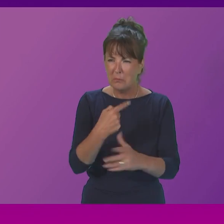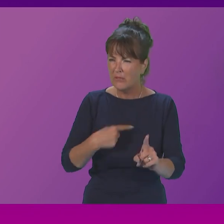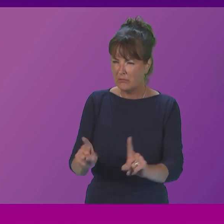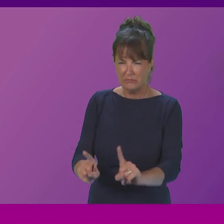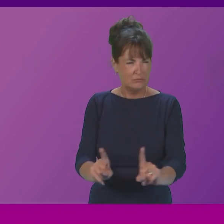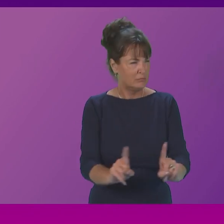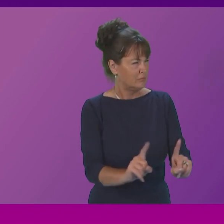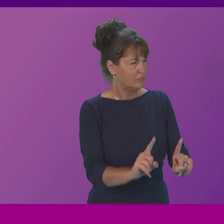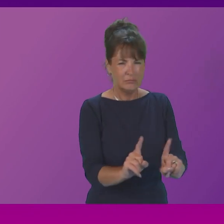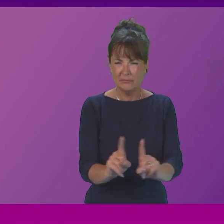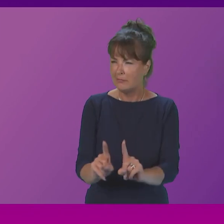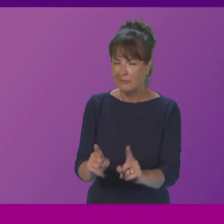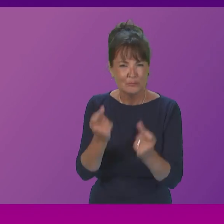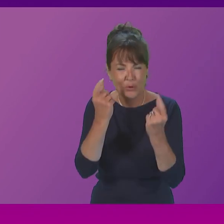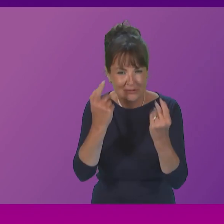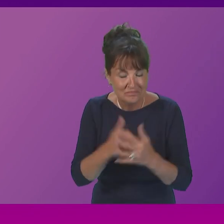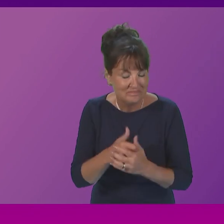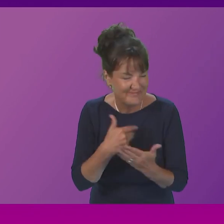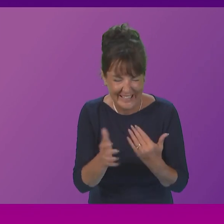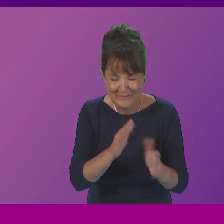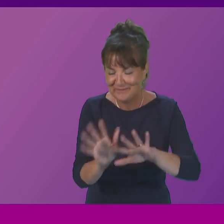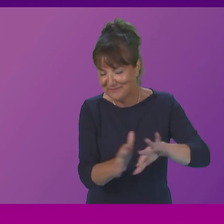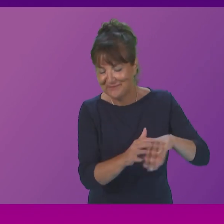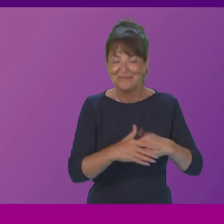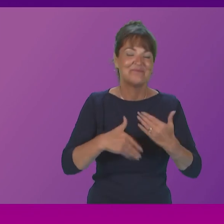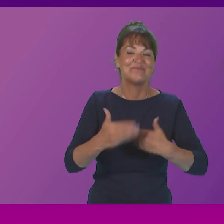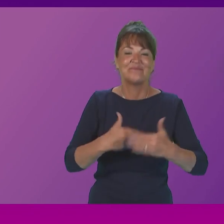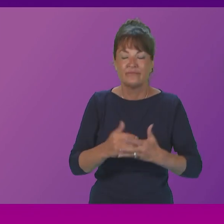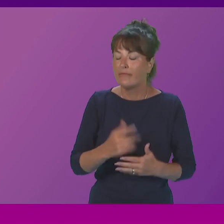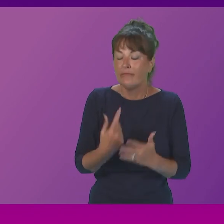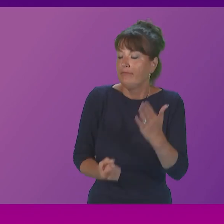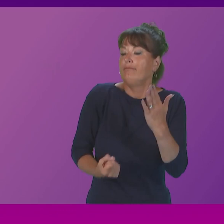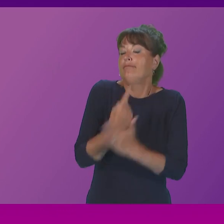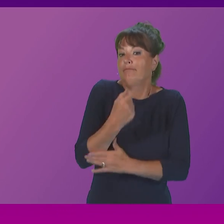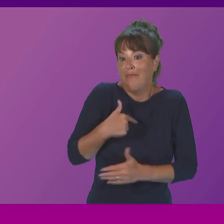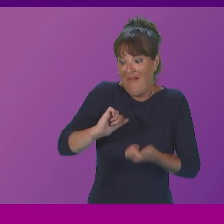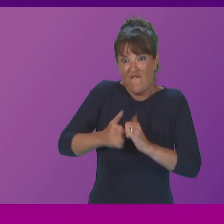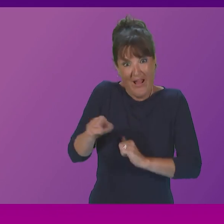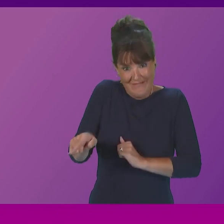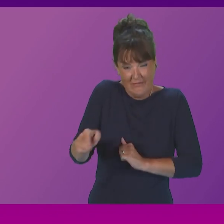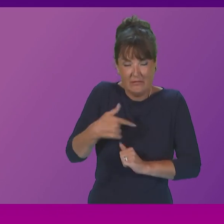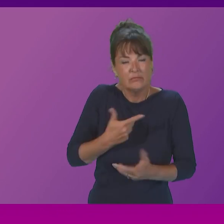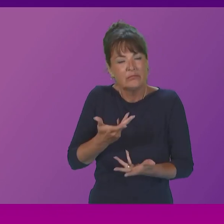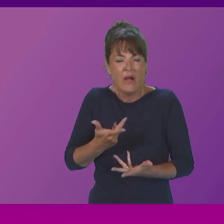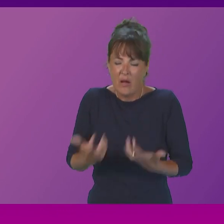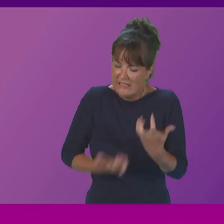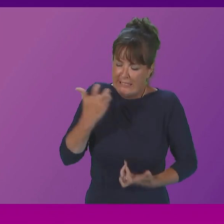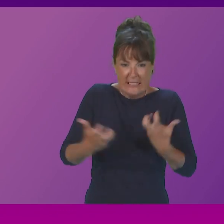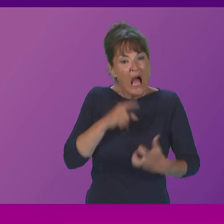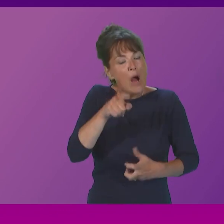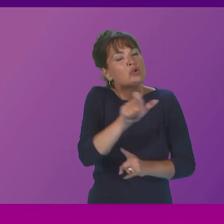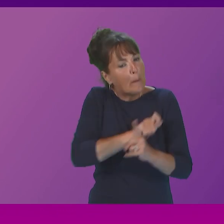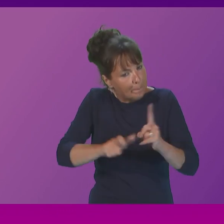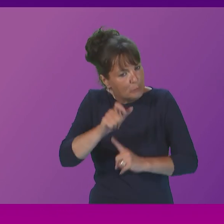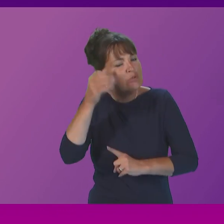an anathema to me and so on. So anyway, it comes to a conversation with a friend. I was so frustrated. I was a community councillor. I